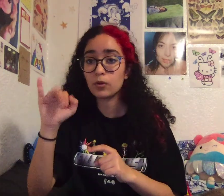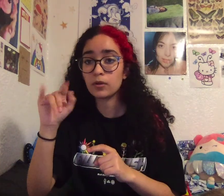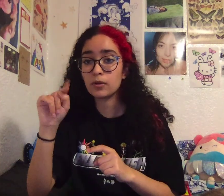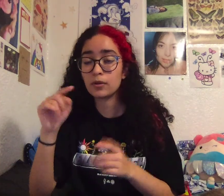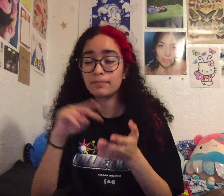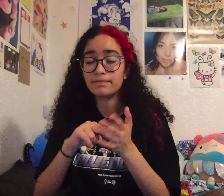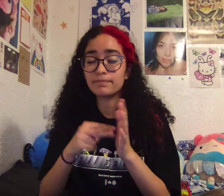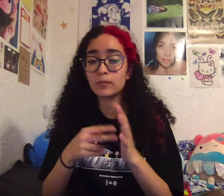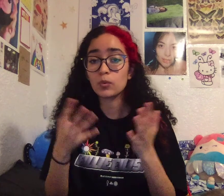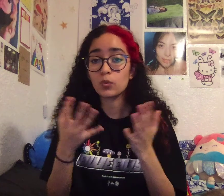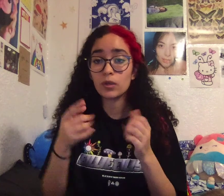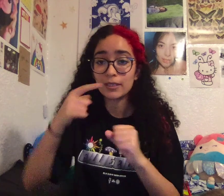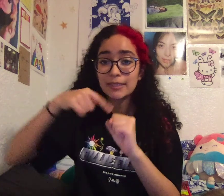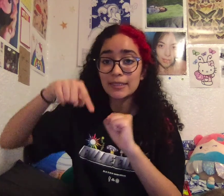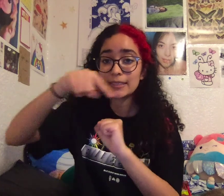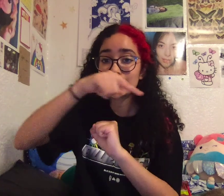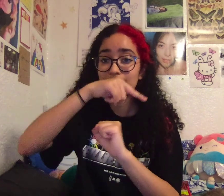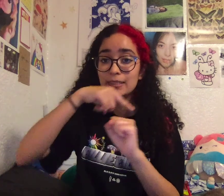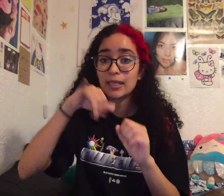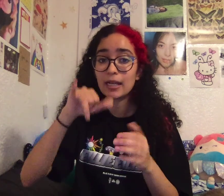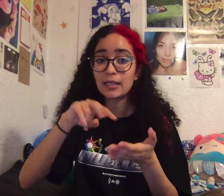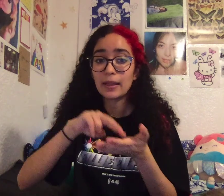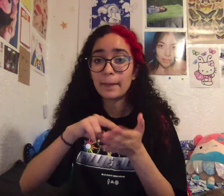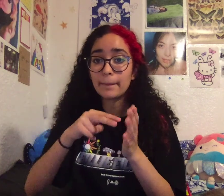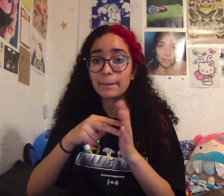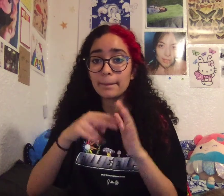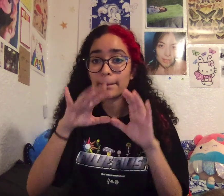Basically, the planets are round objects that go around the sun.